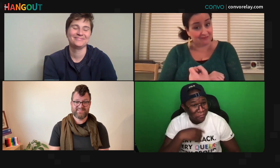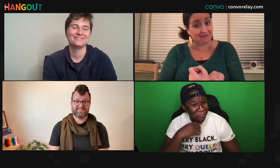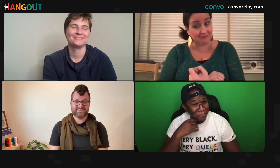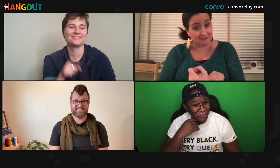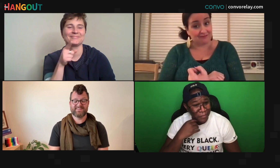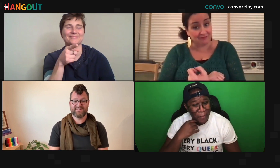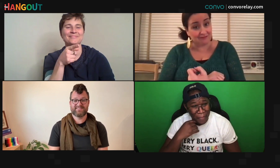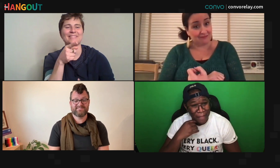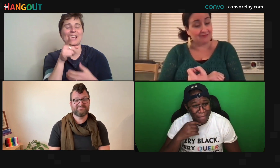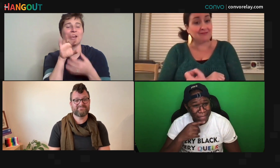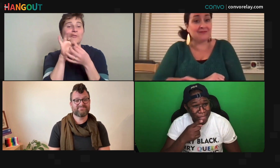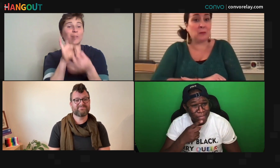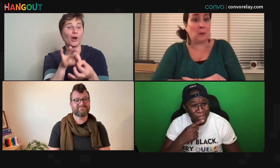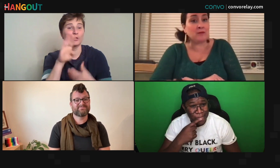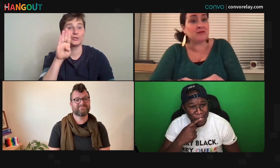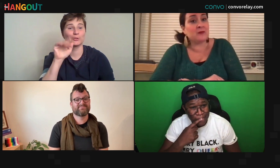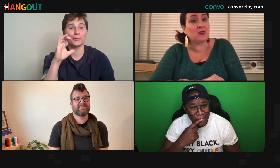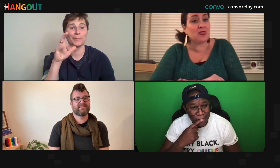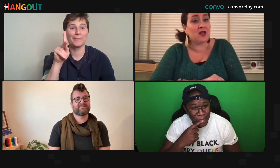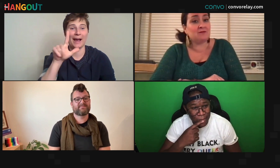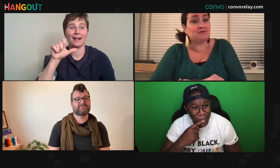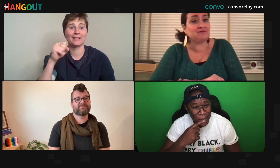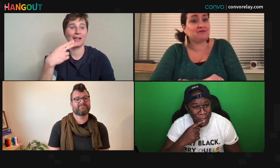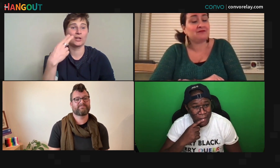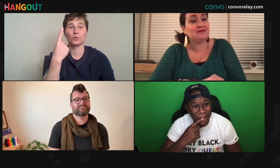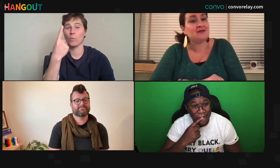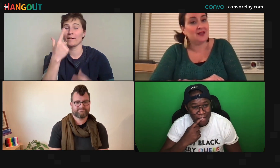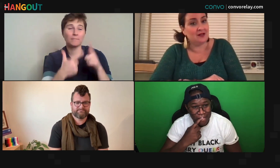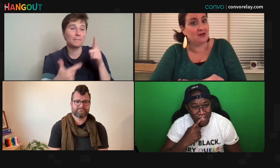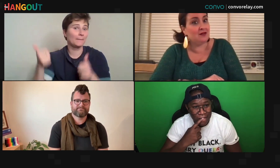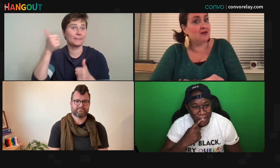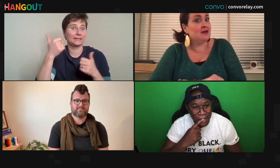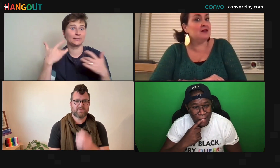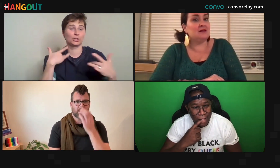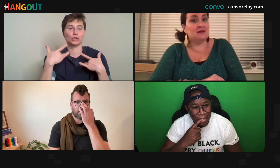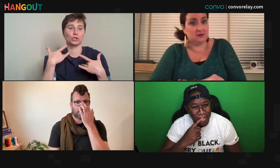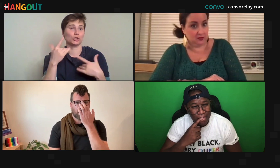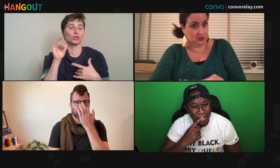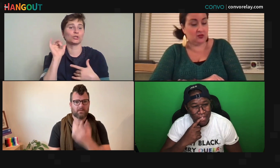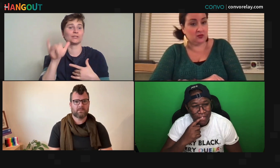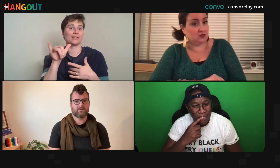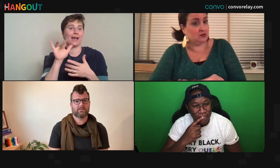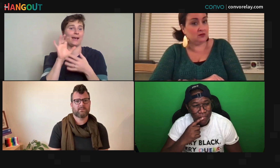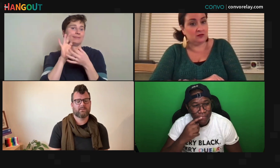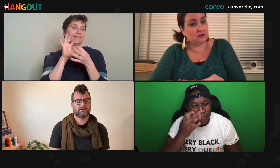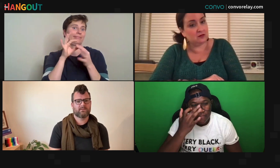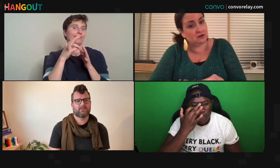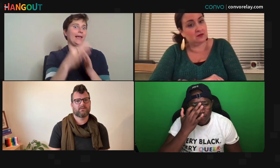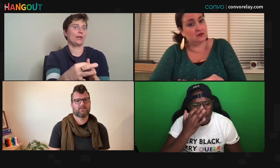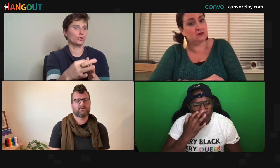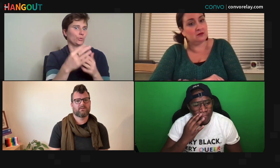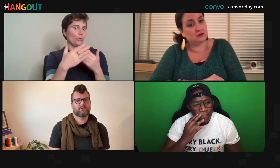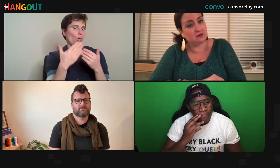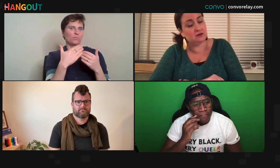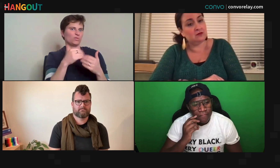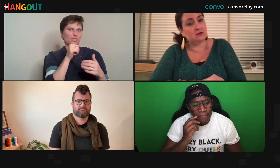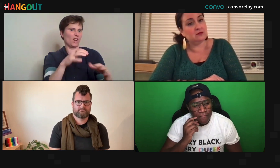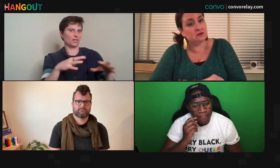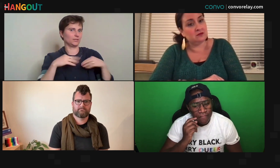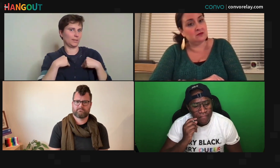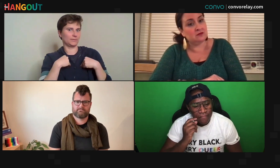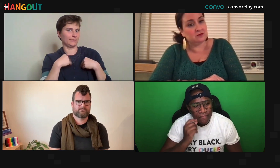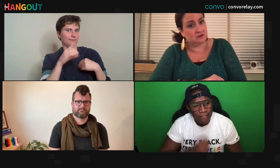changed, but I have not received that. This is C3. Related to the backlash idea, one